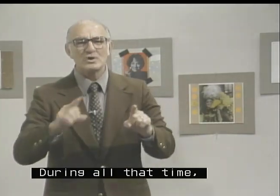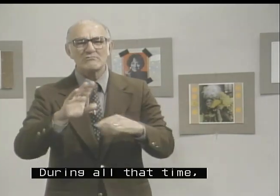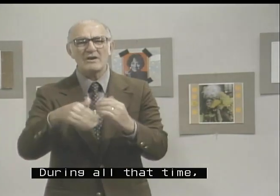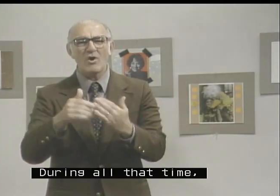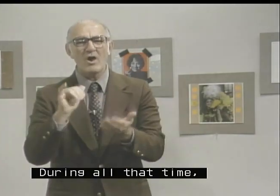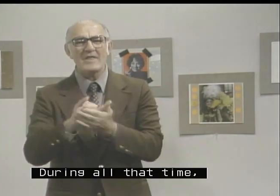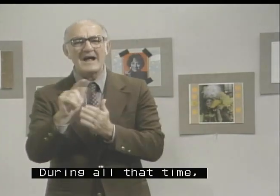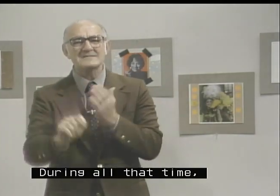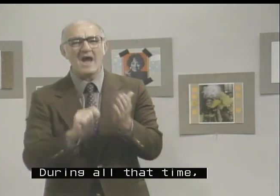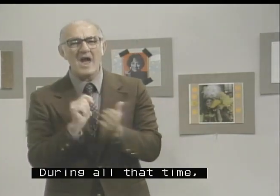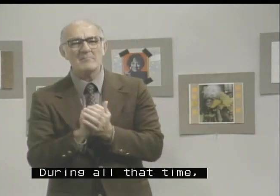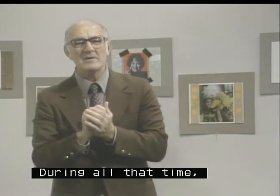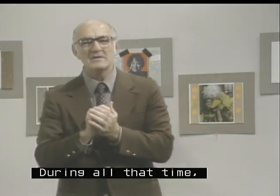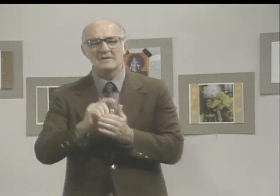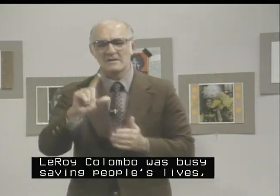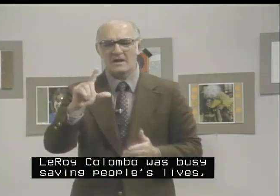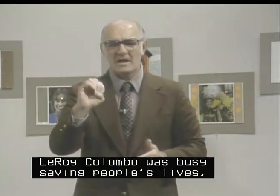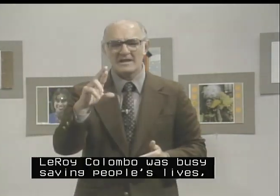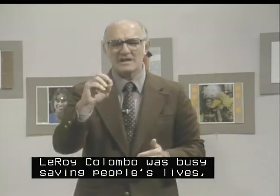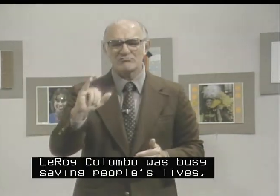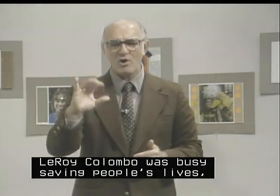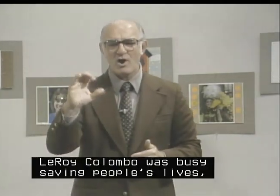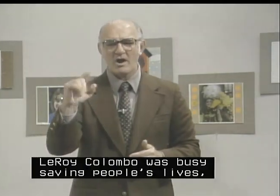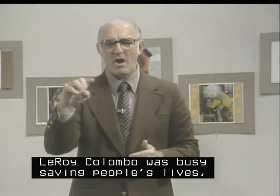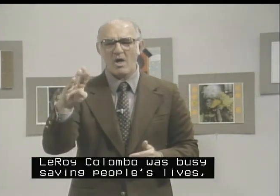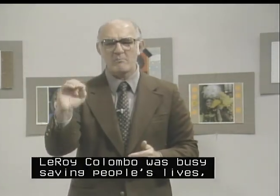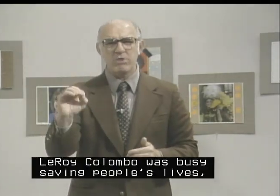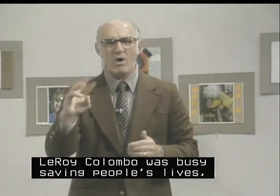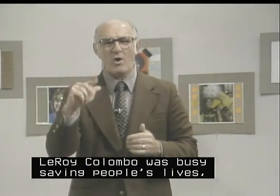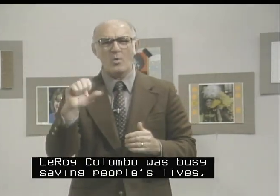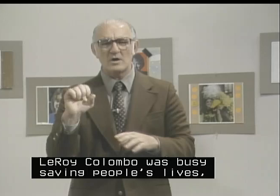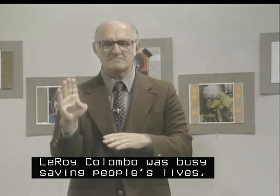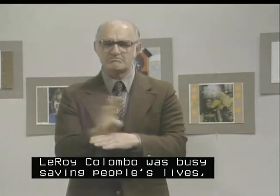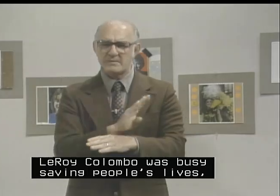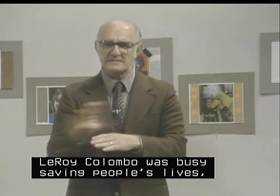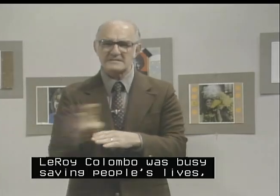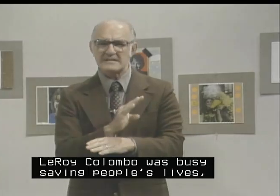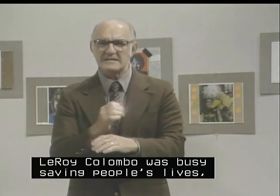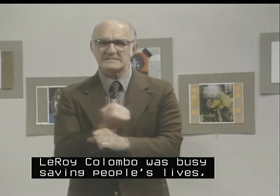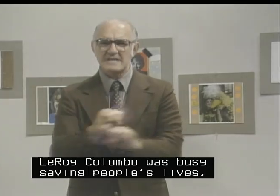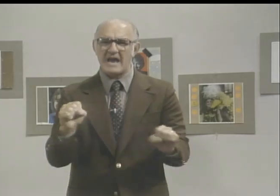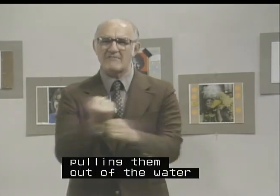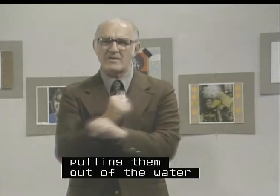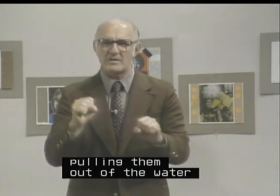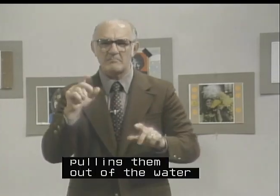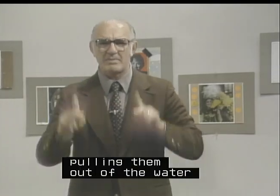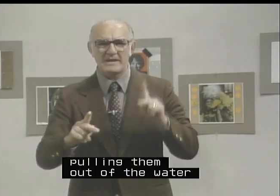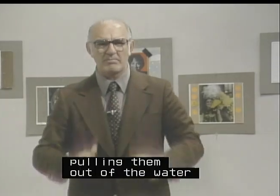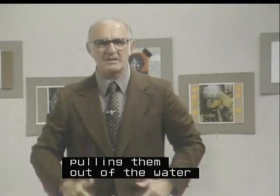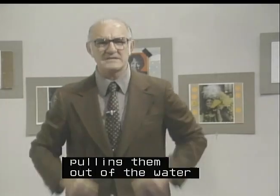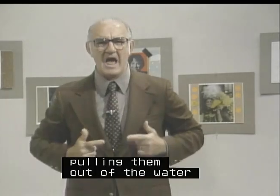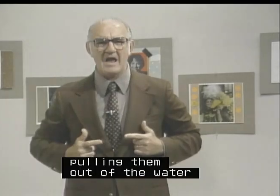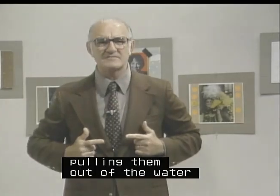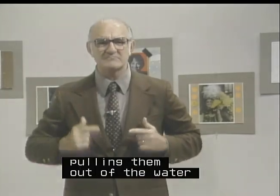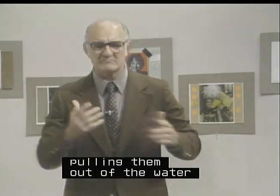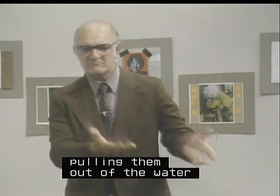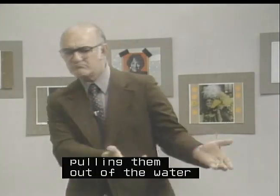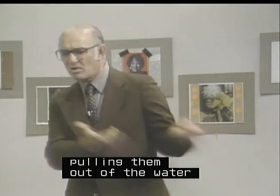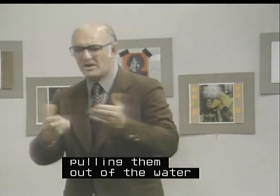During all that time, Leroy Colombo was busy saving people's lives, pulling them